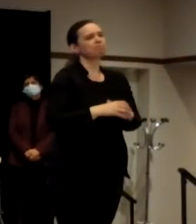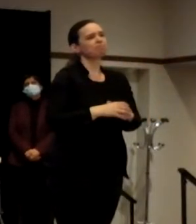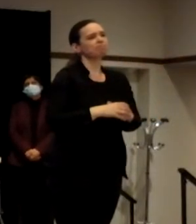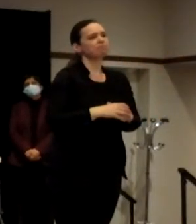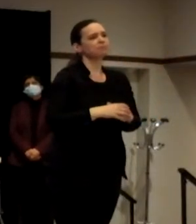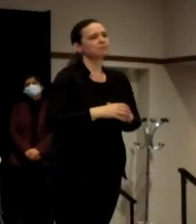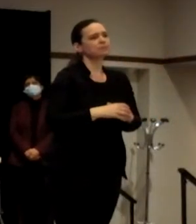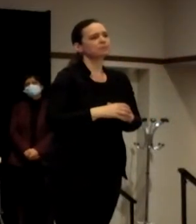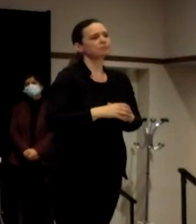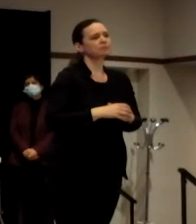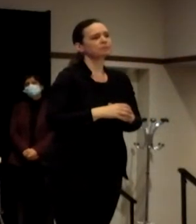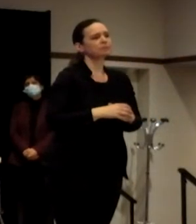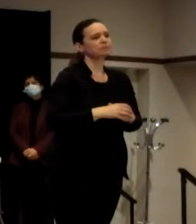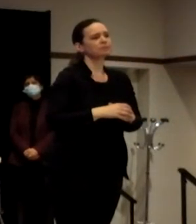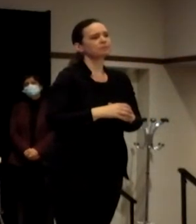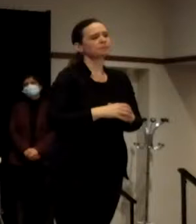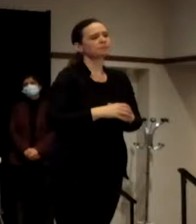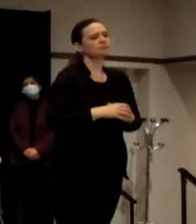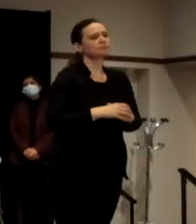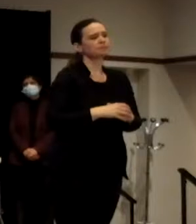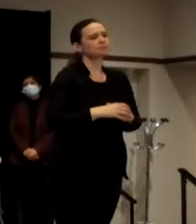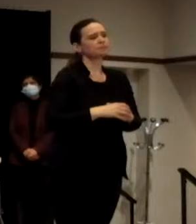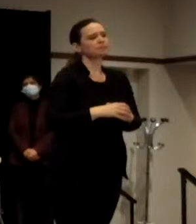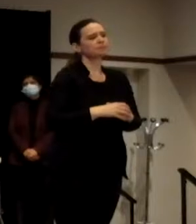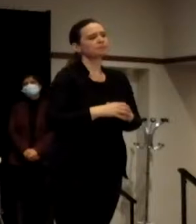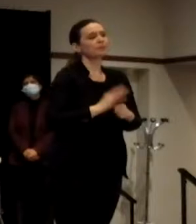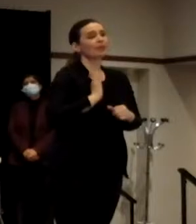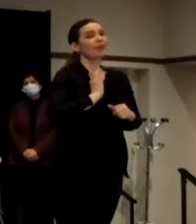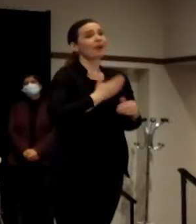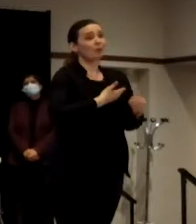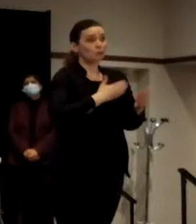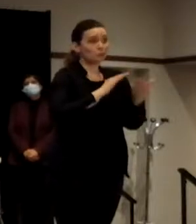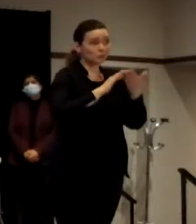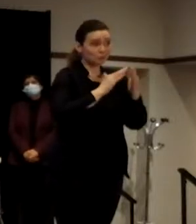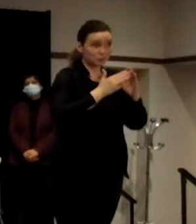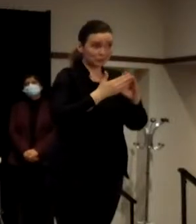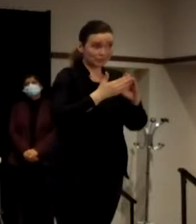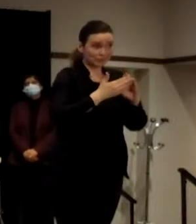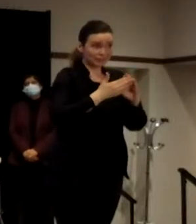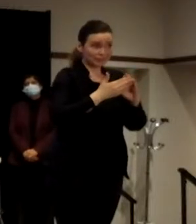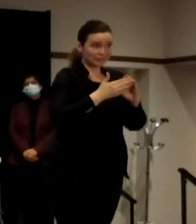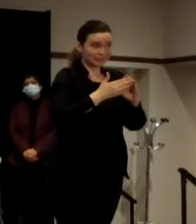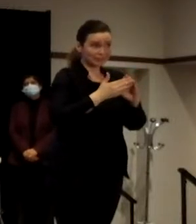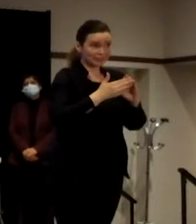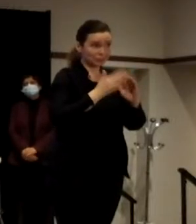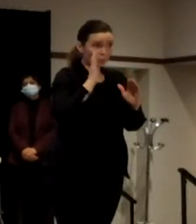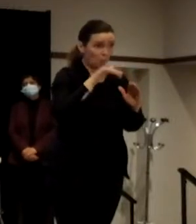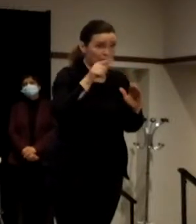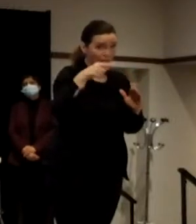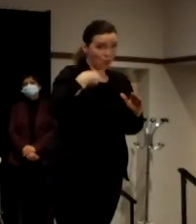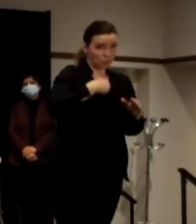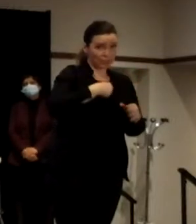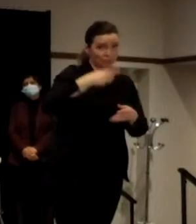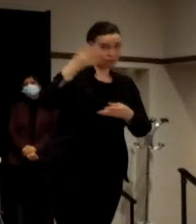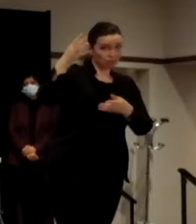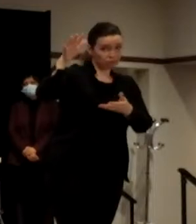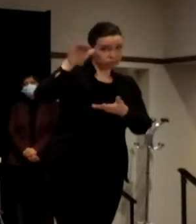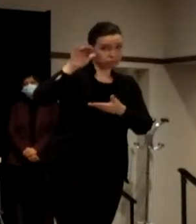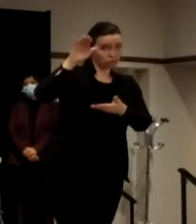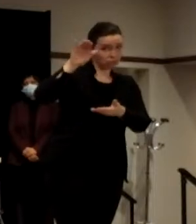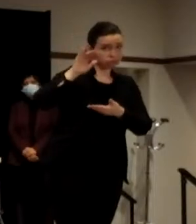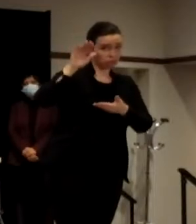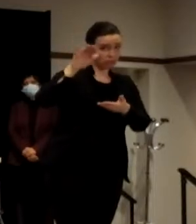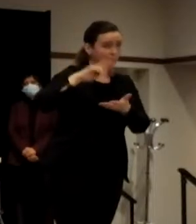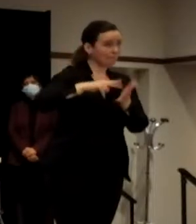We're not gonna. Our community at our pod, we've never had to cancel appointments because we wait till